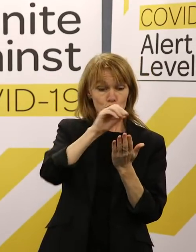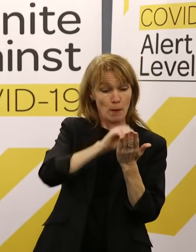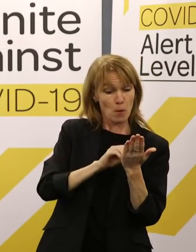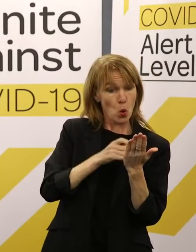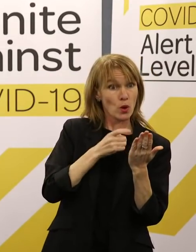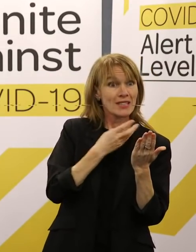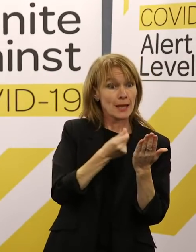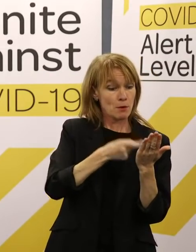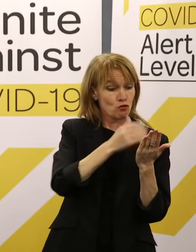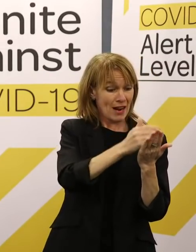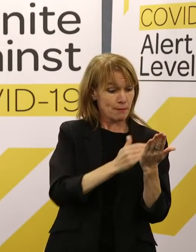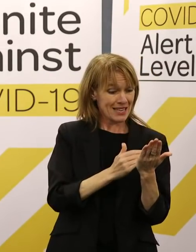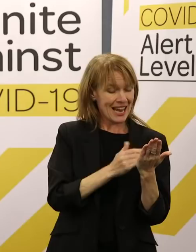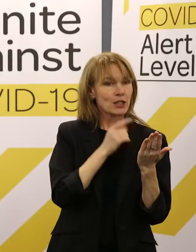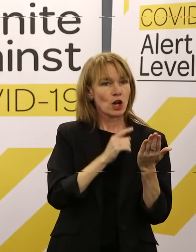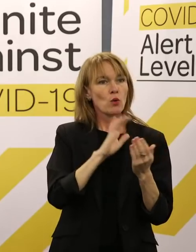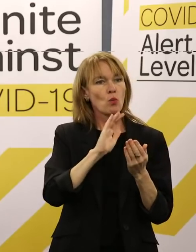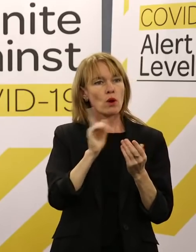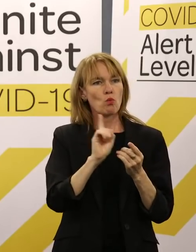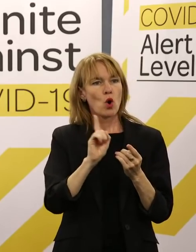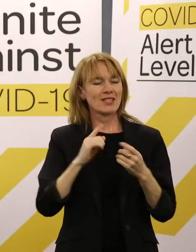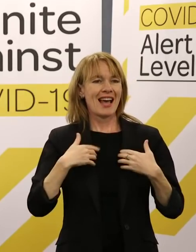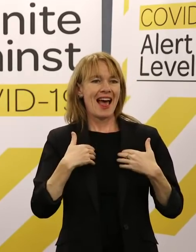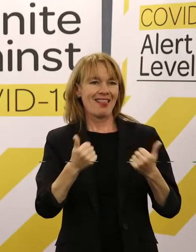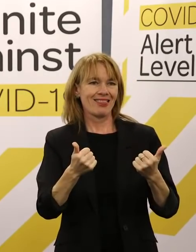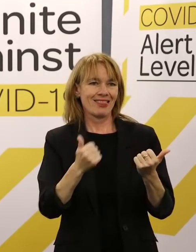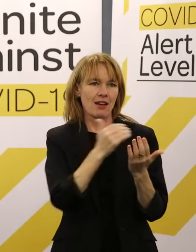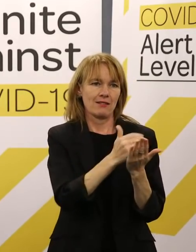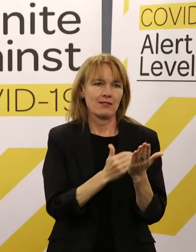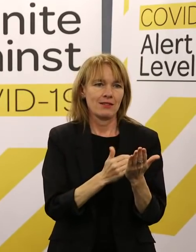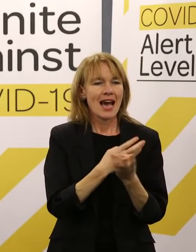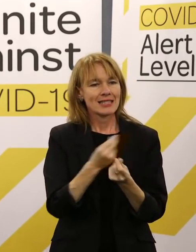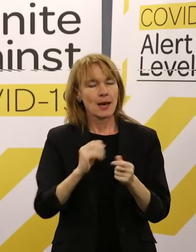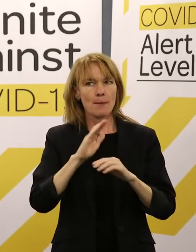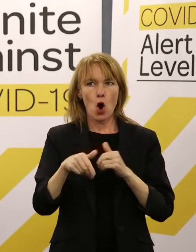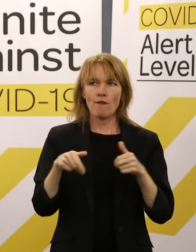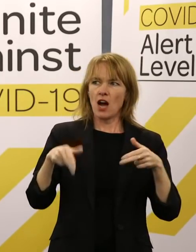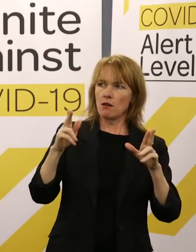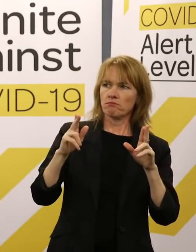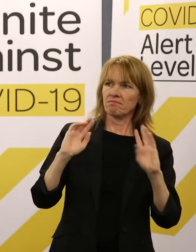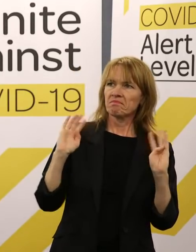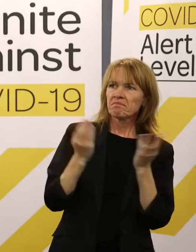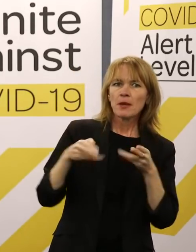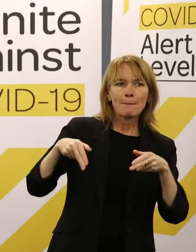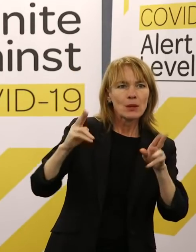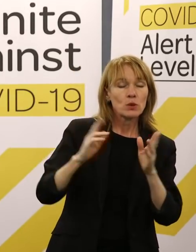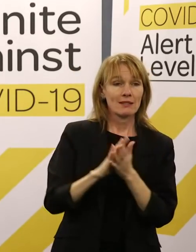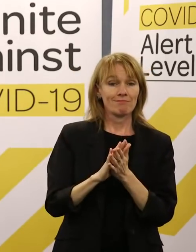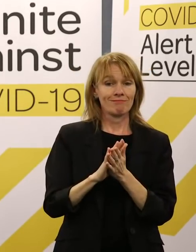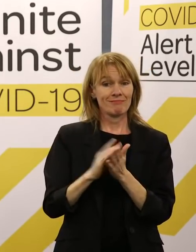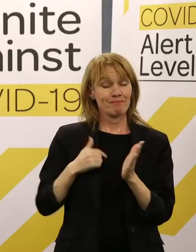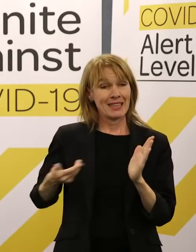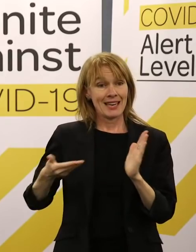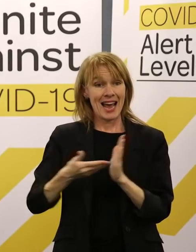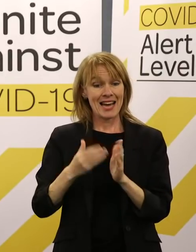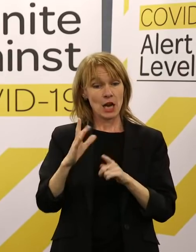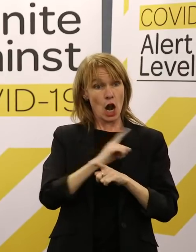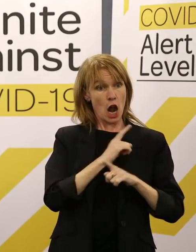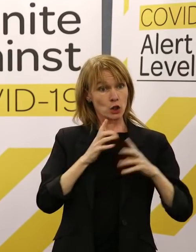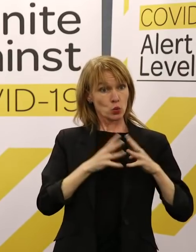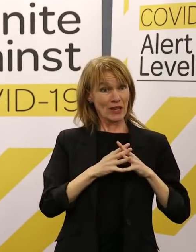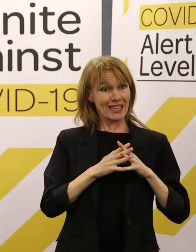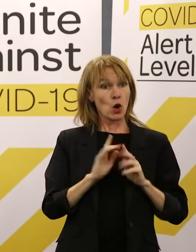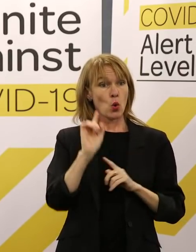health aspects of managed isolation. I would also say that we had a team on the ground last week in Auckland, including someone from a